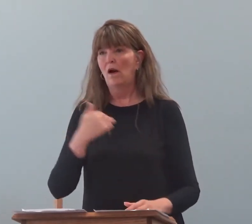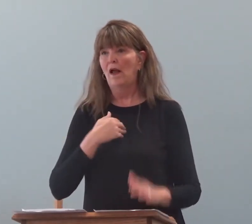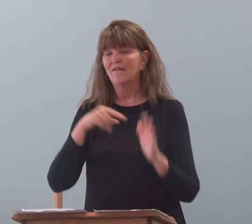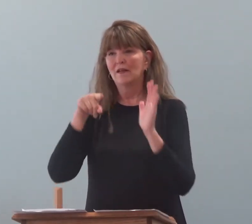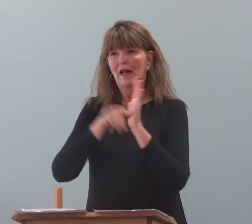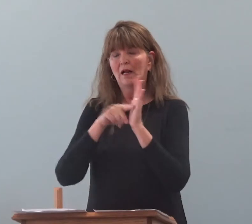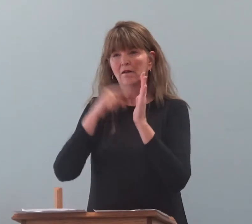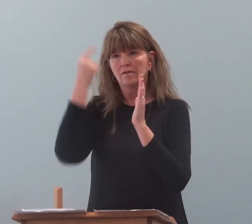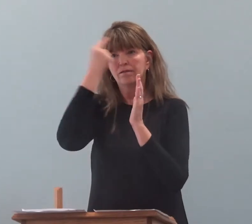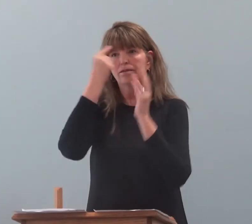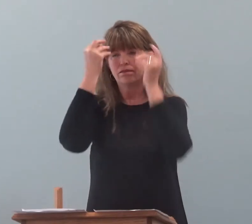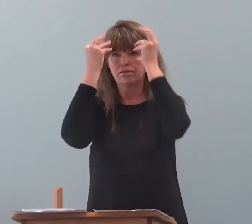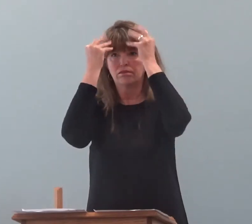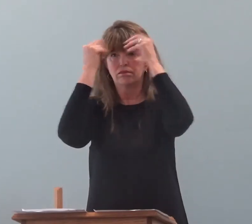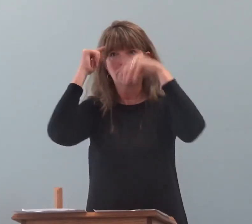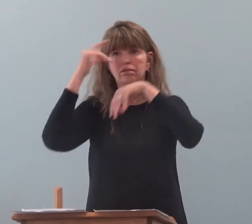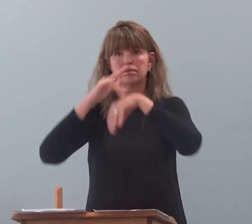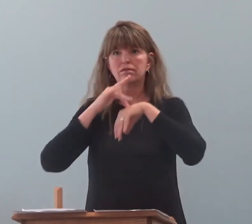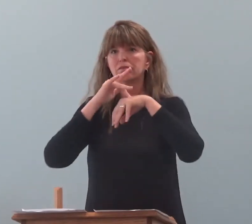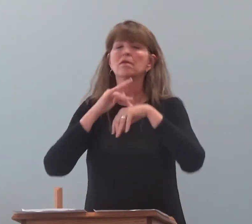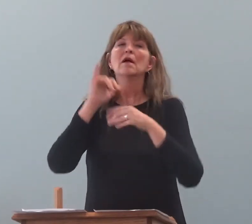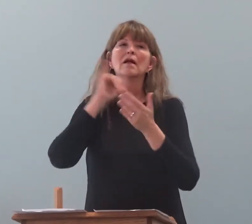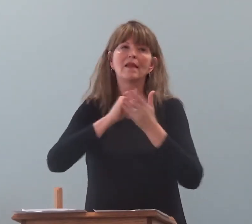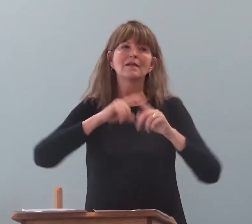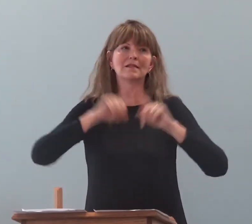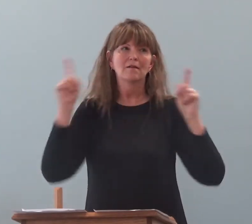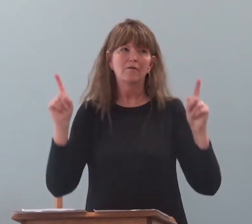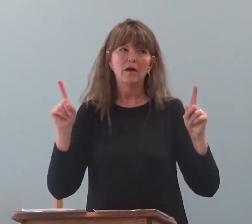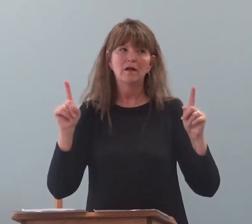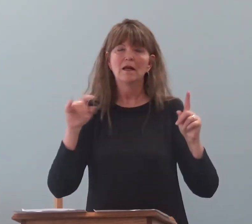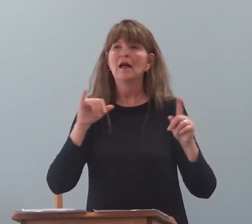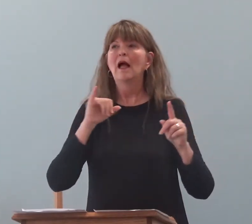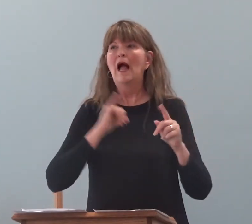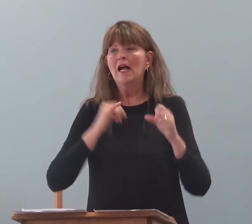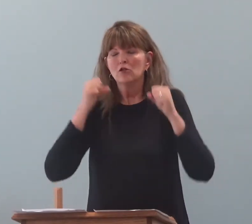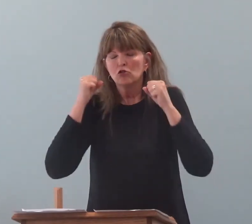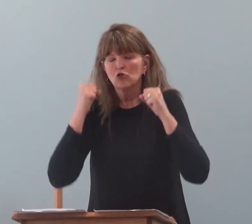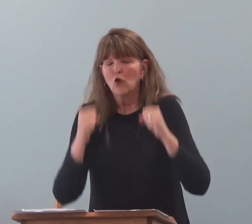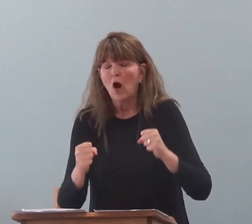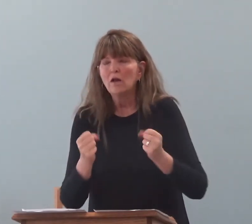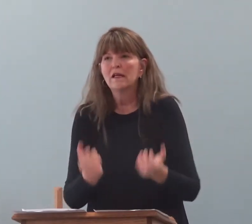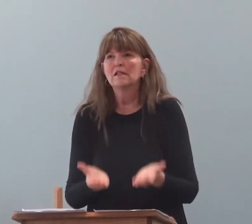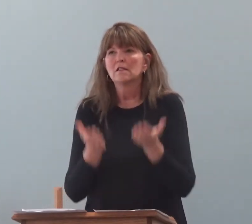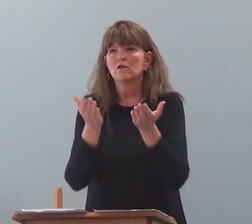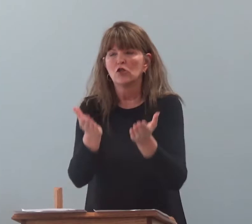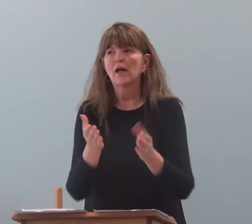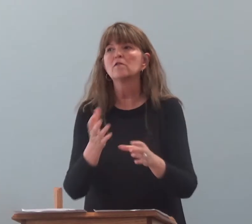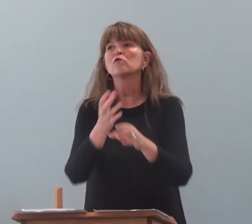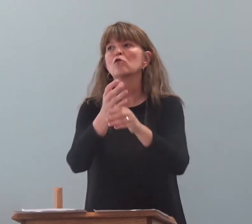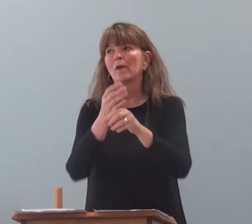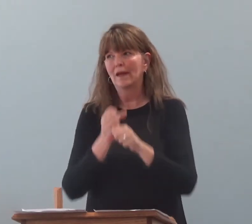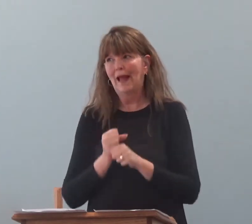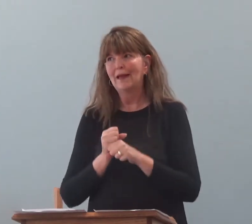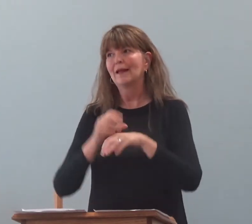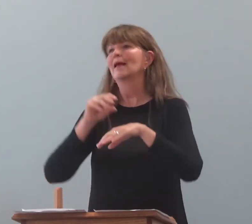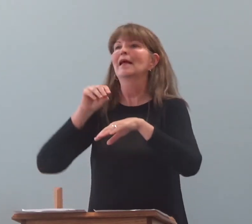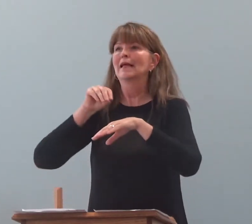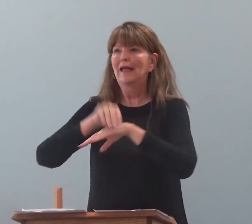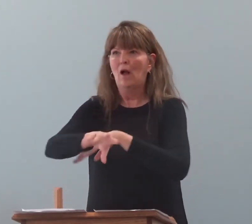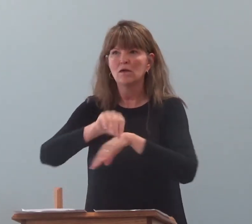depression, however, or has negative thoughts that become obsessive, that is a different malady. And I would strongly recommend